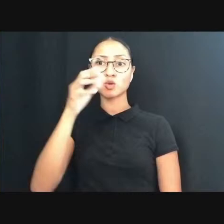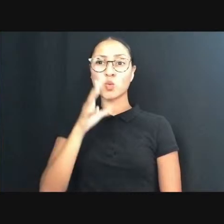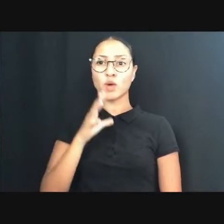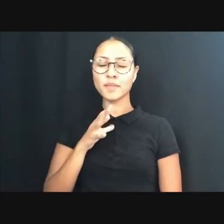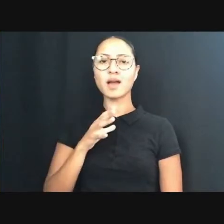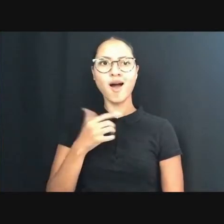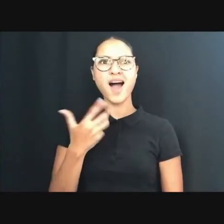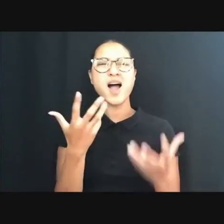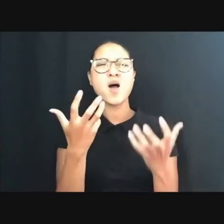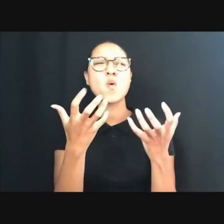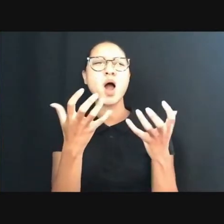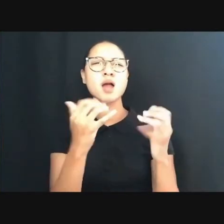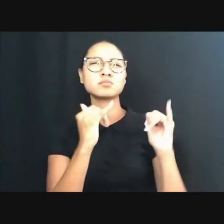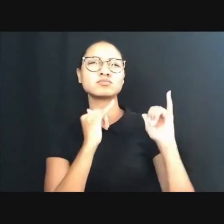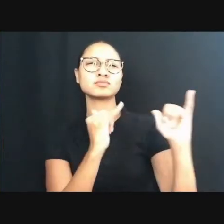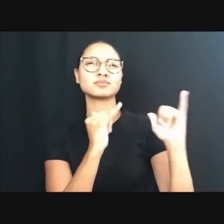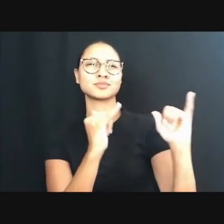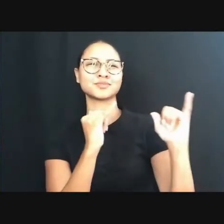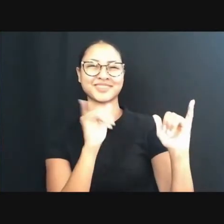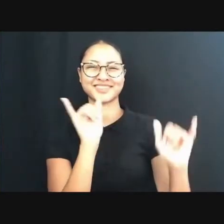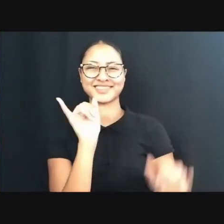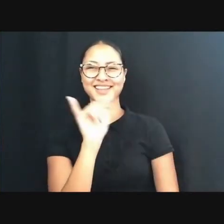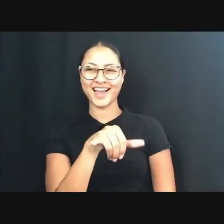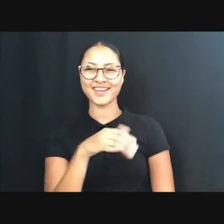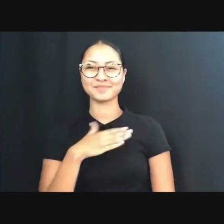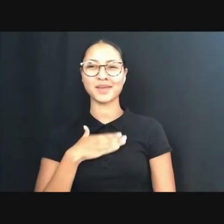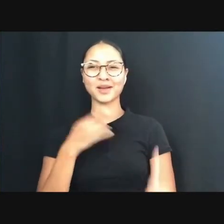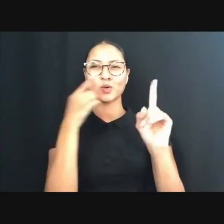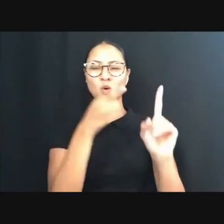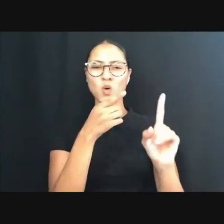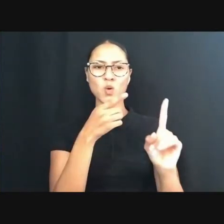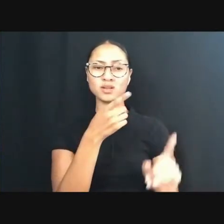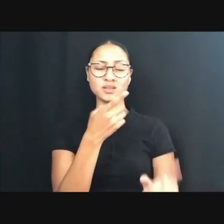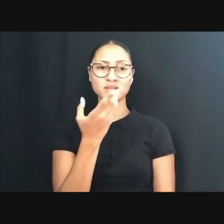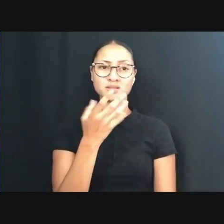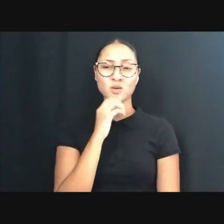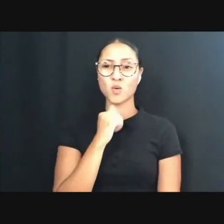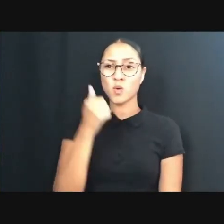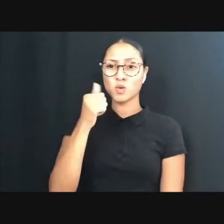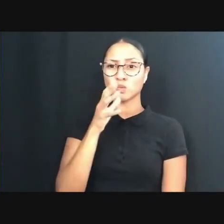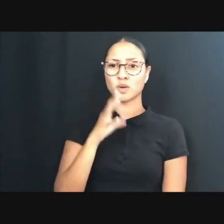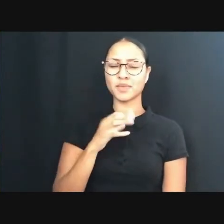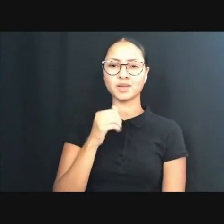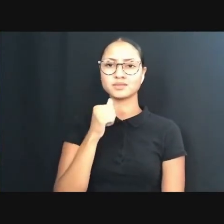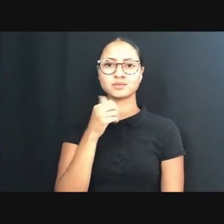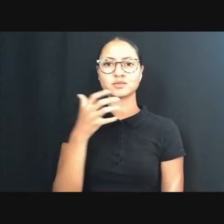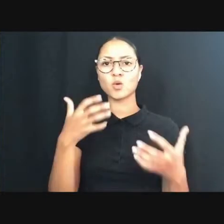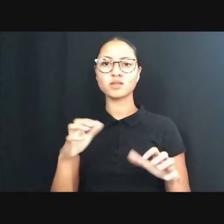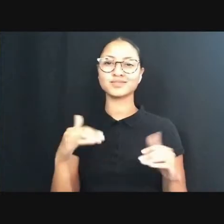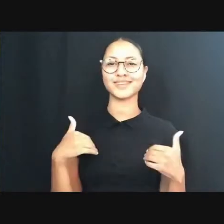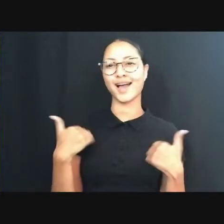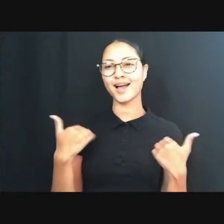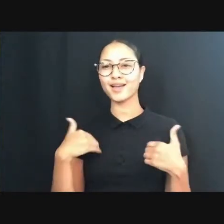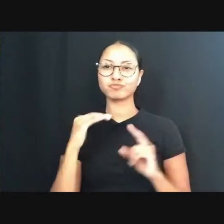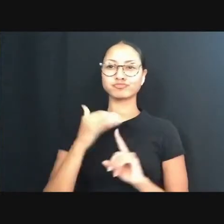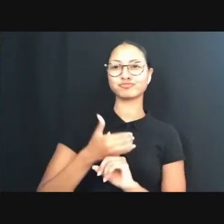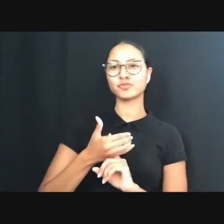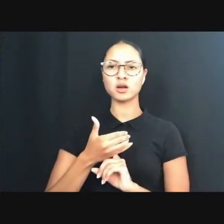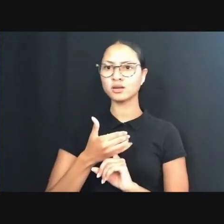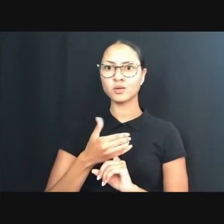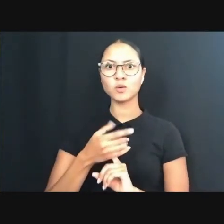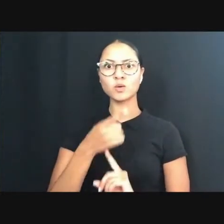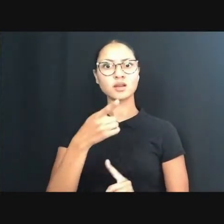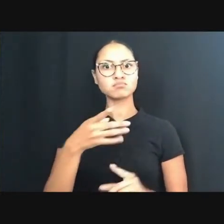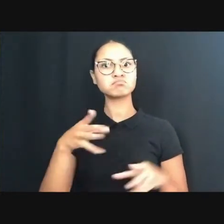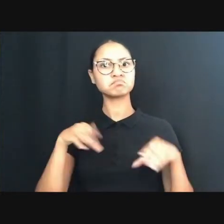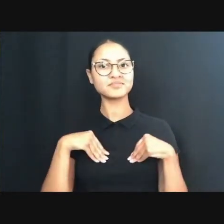way around. Like, the aunties aren't trying to be young. They come in and, you know, you're trying to be like them. So when I came to New